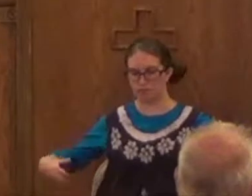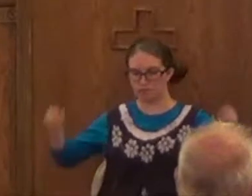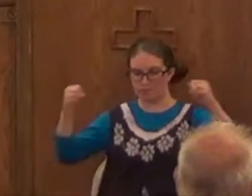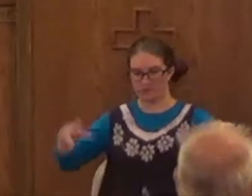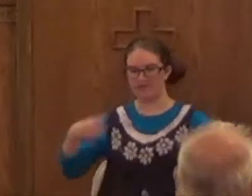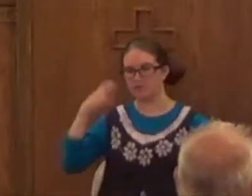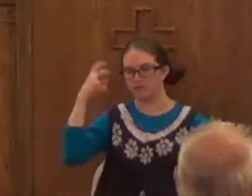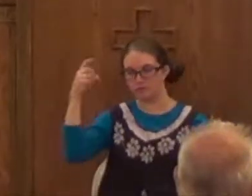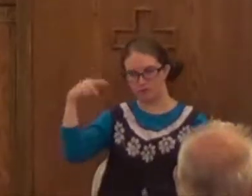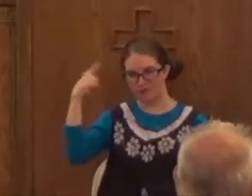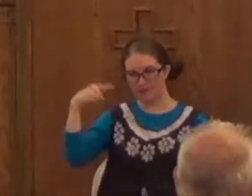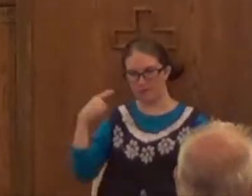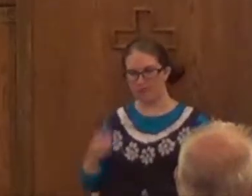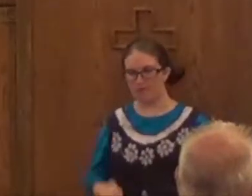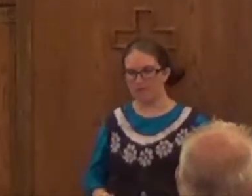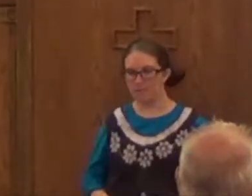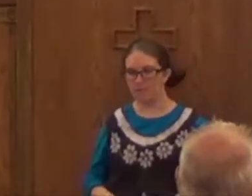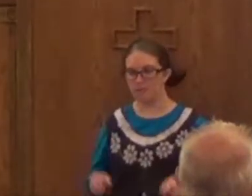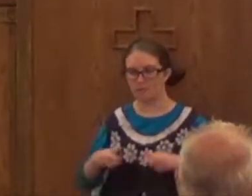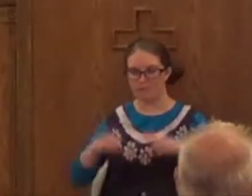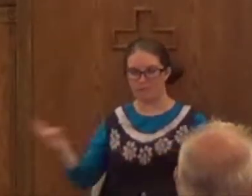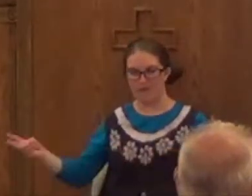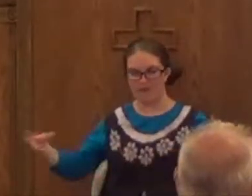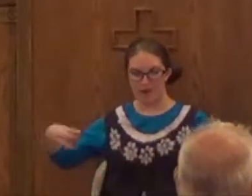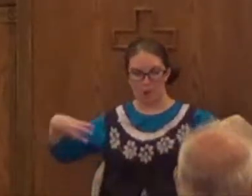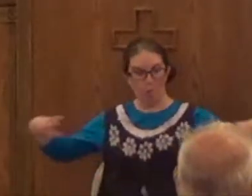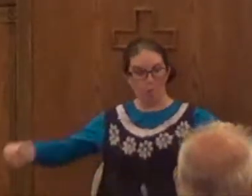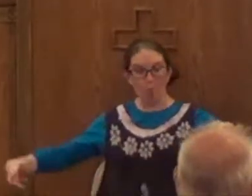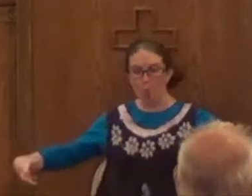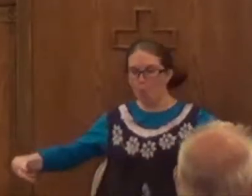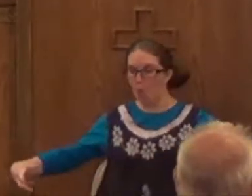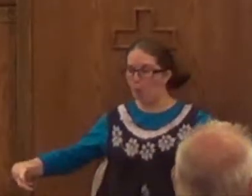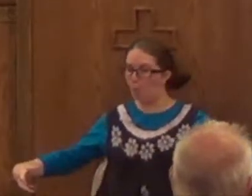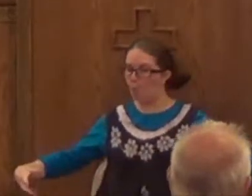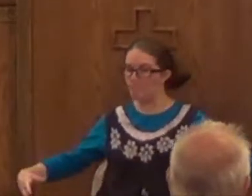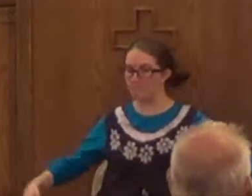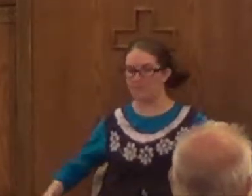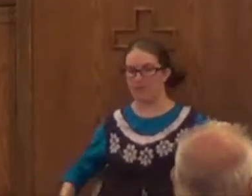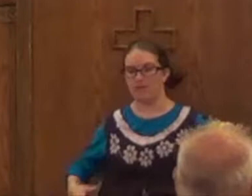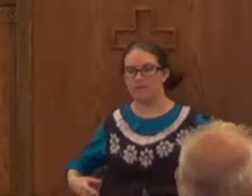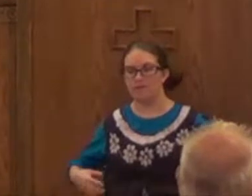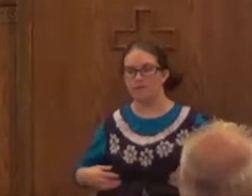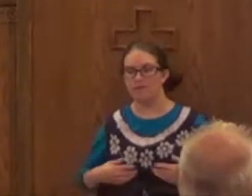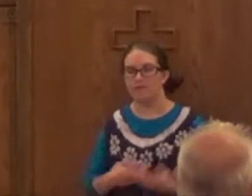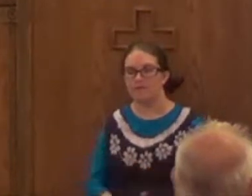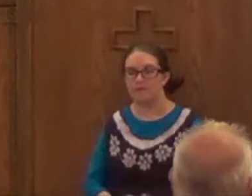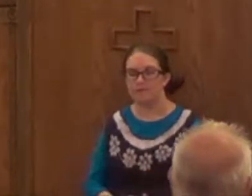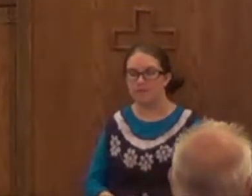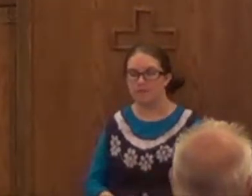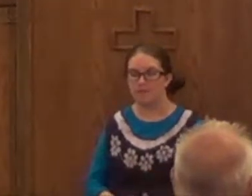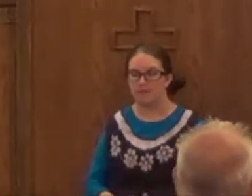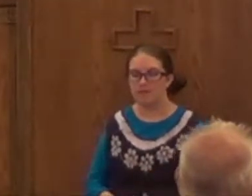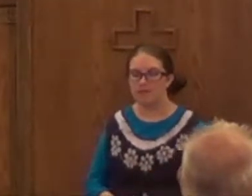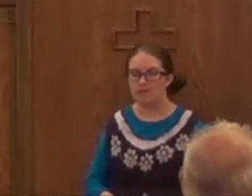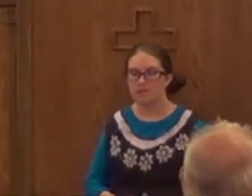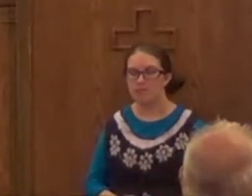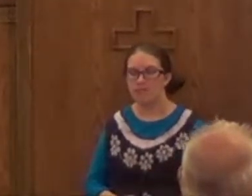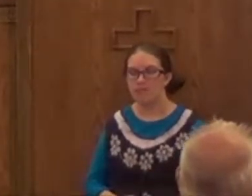you're super overweight, whenever you're first starting, man, if you're on it strict, it'll just fall off. Right. And